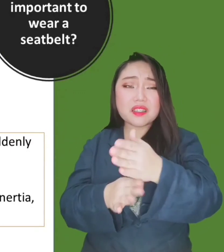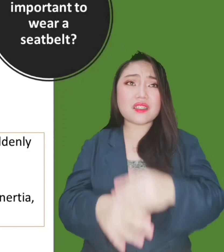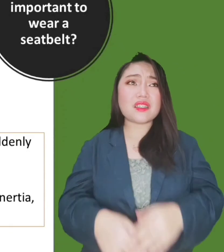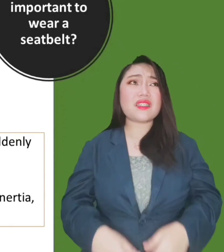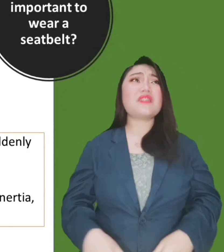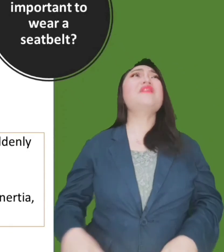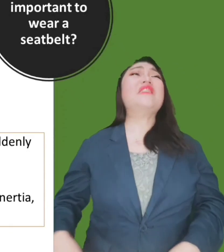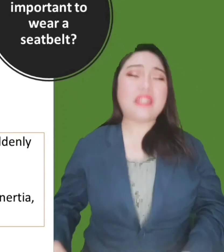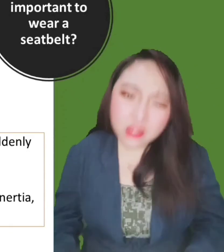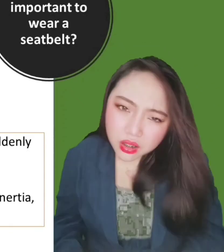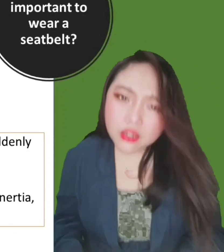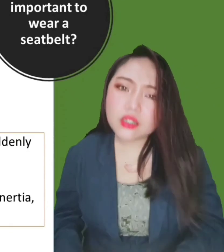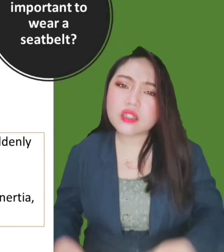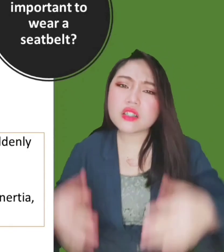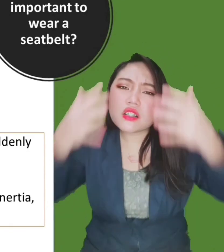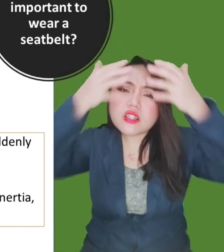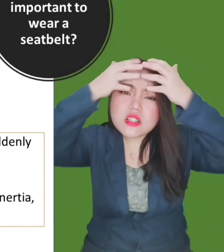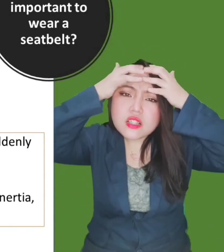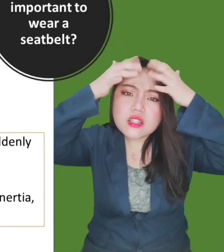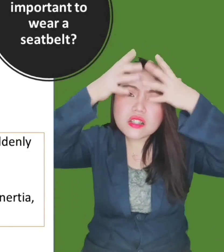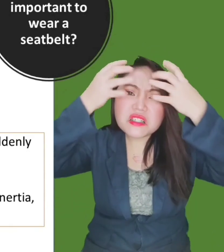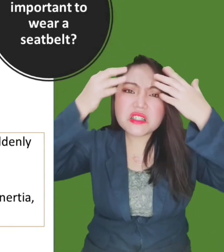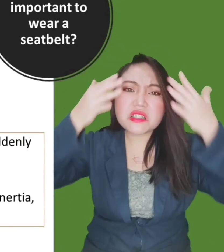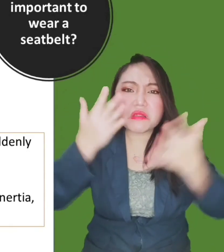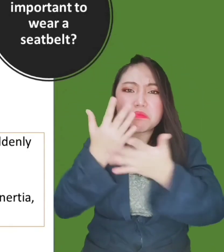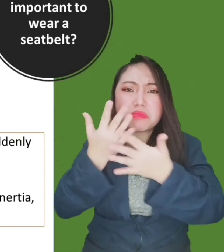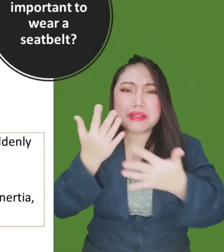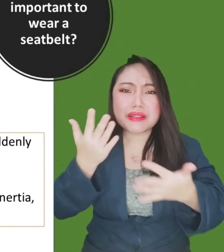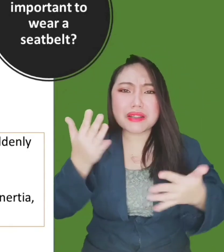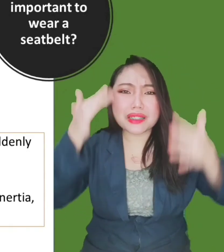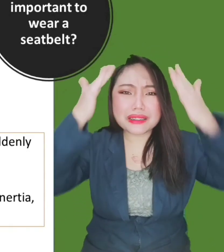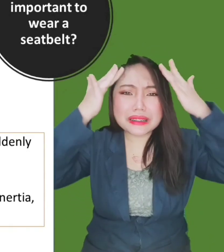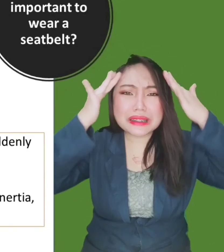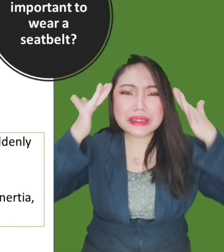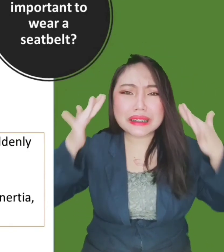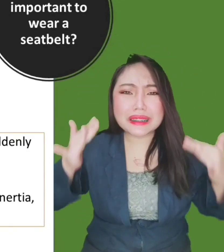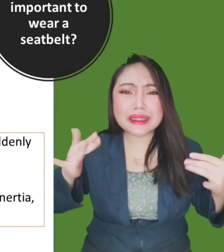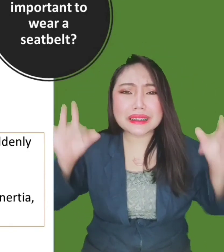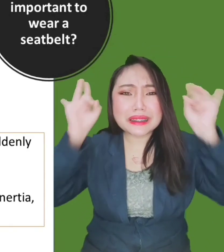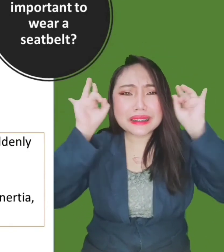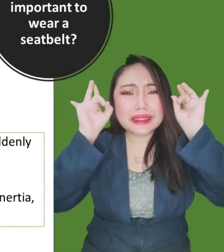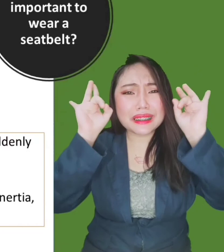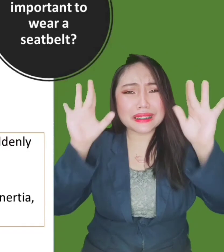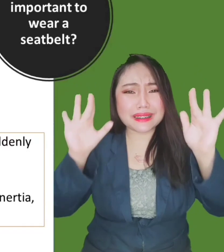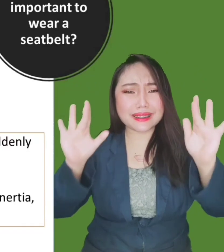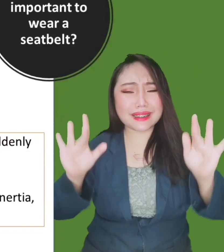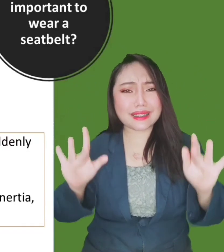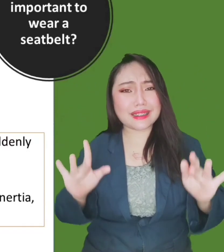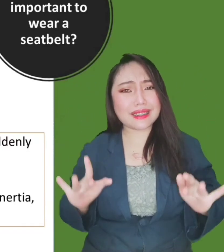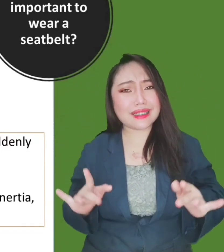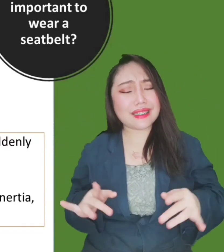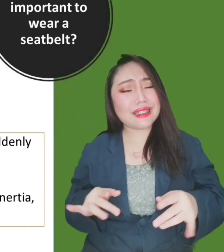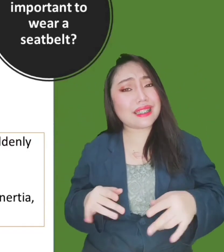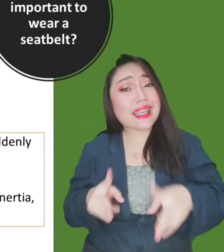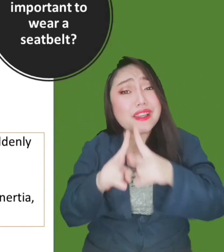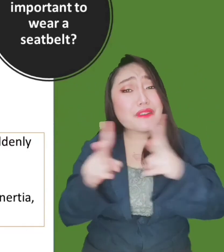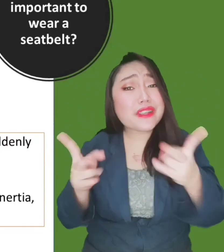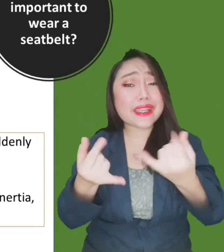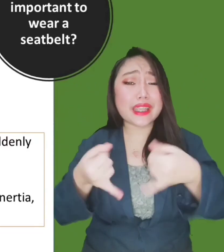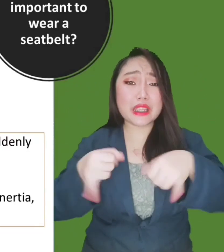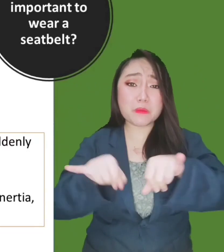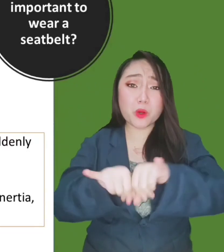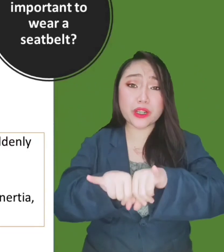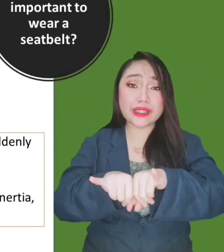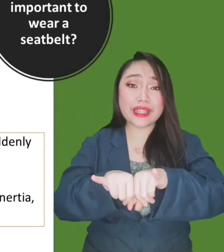hit it, then we will be moving forward too, and there will be blood everywhere. It's gonna be